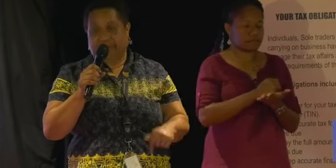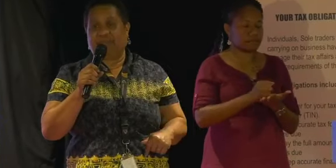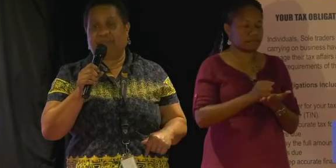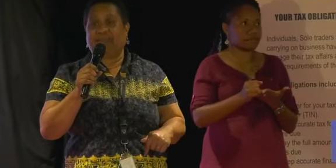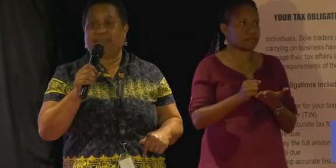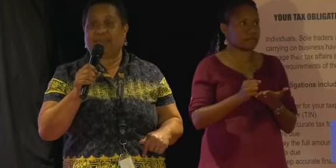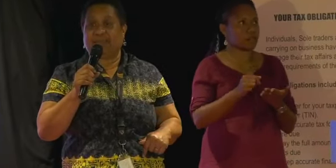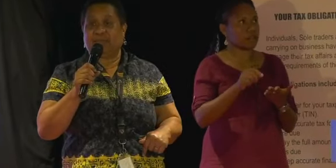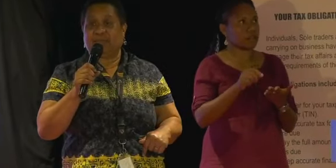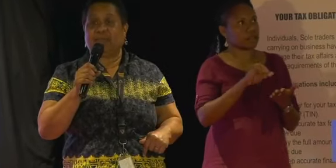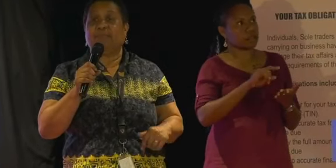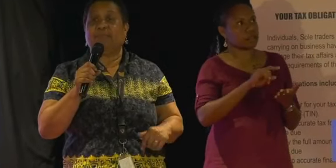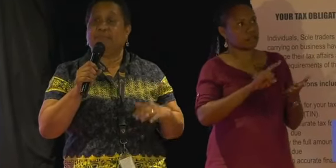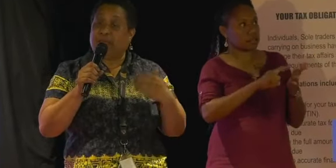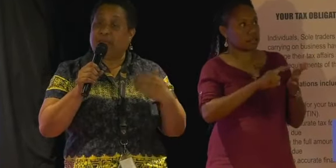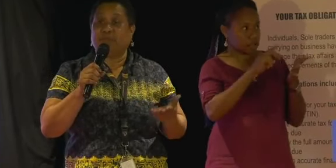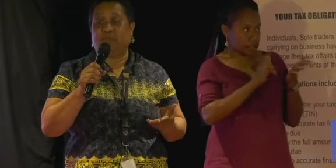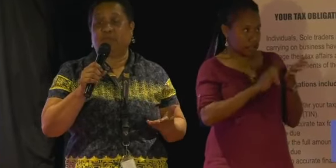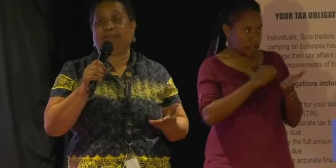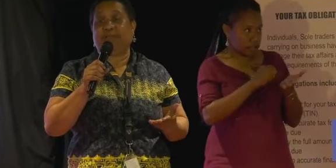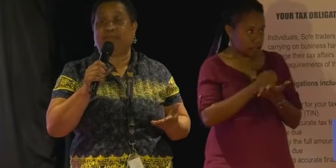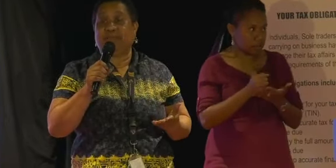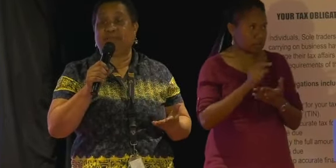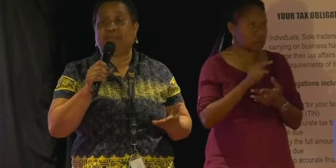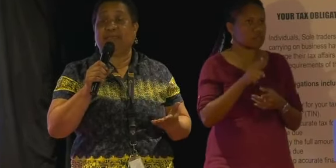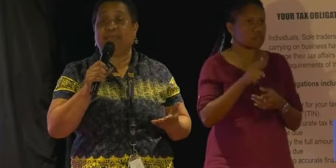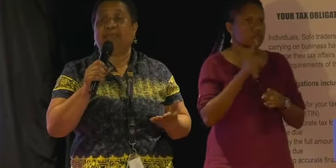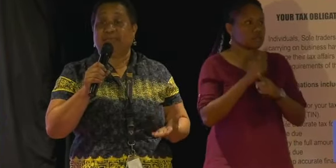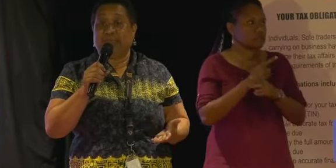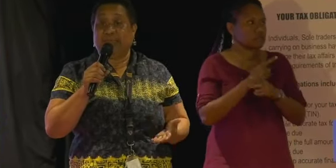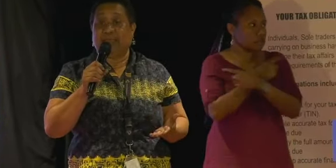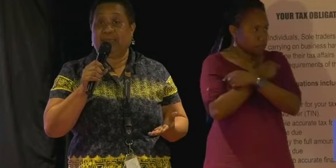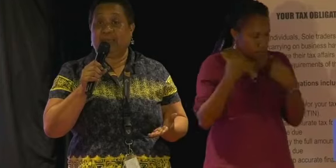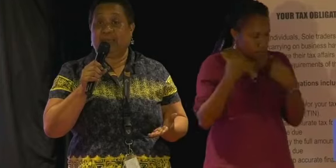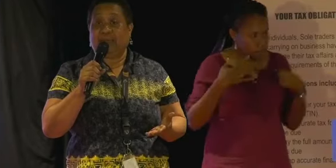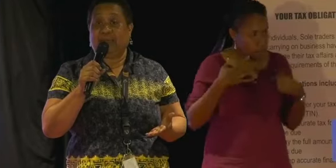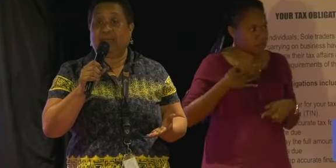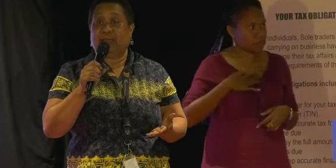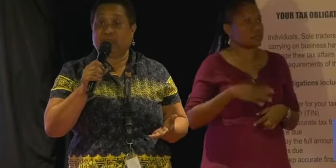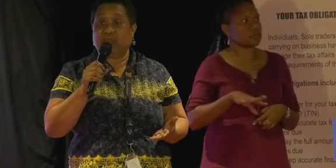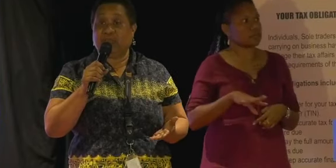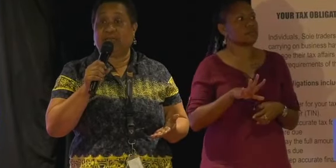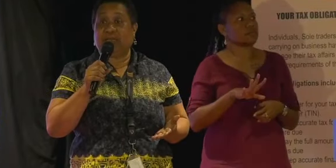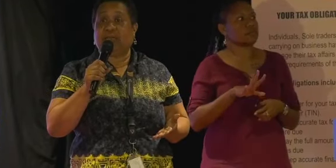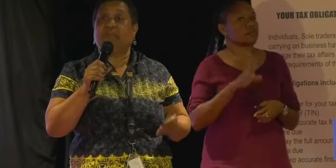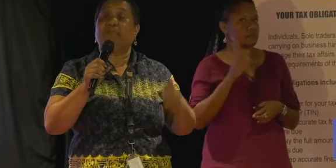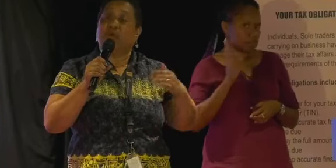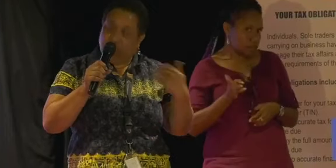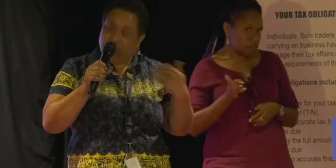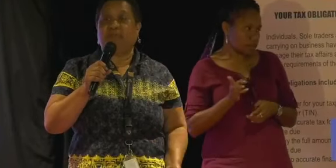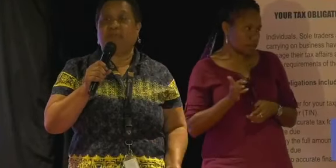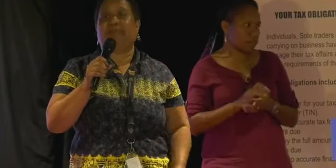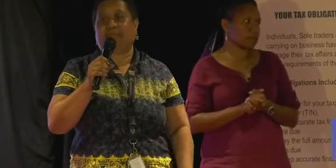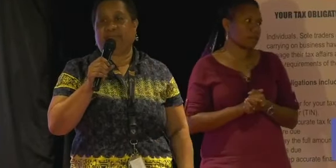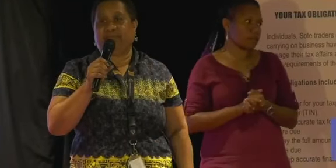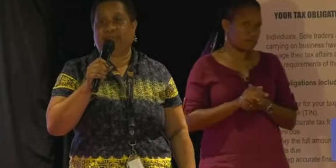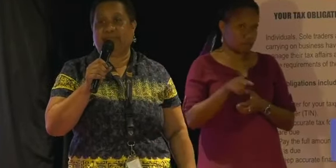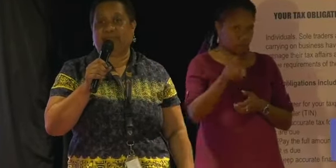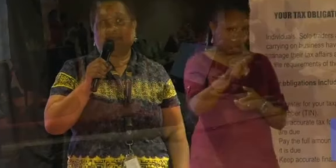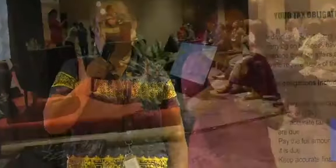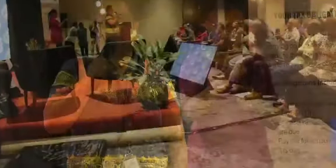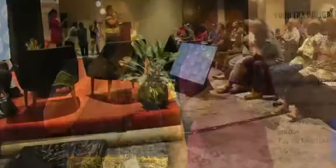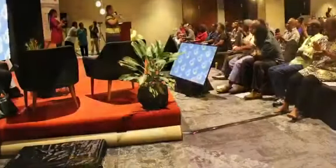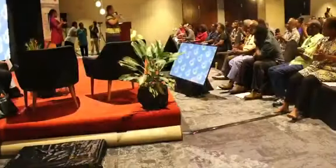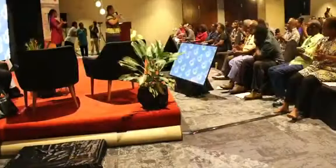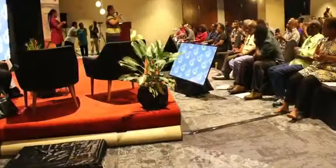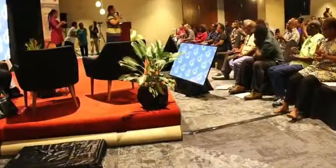can advise us. Or say, I want to reactivate my TIN registration again. We will reactivate